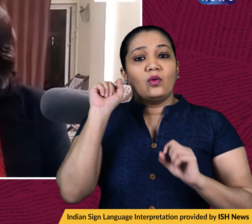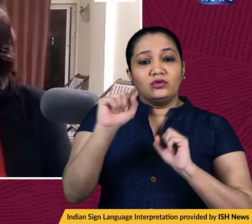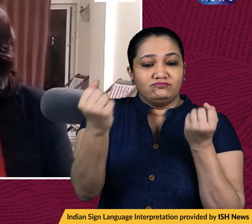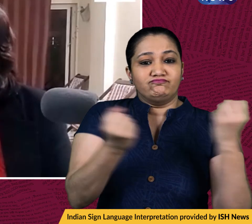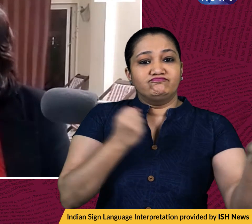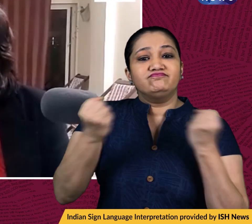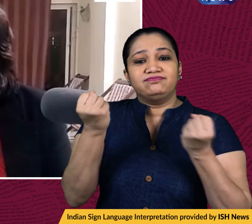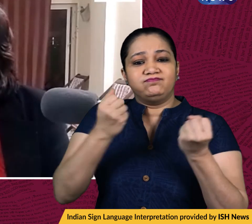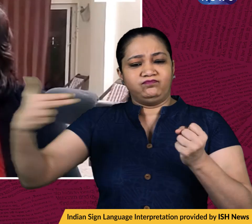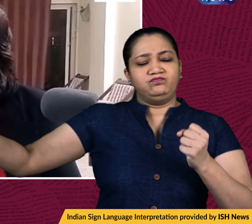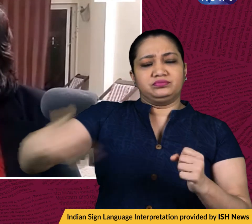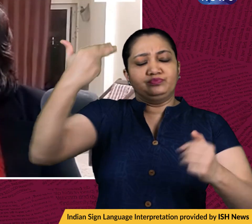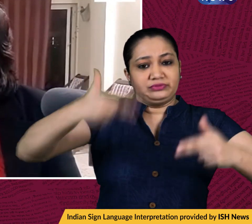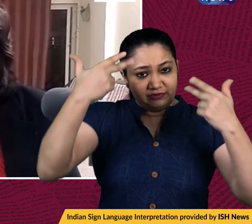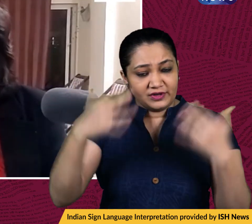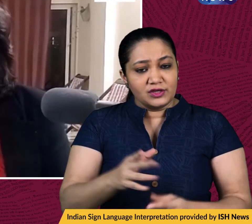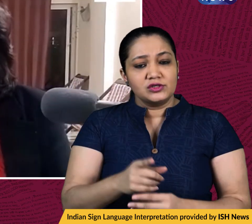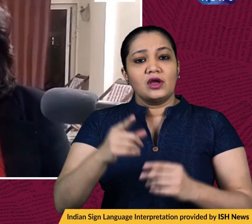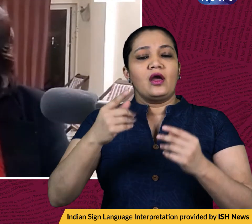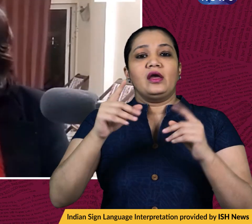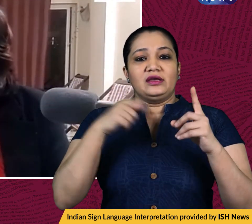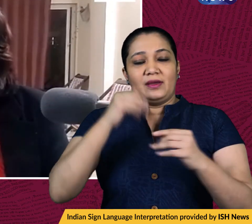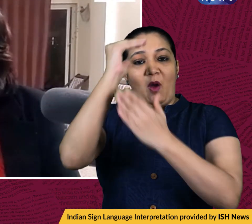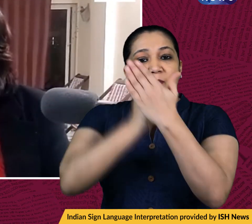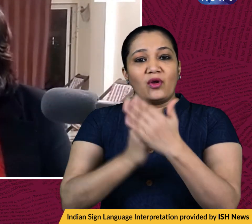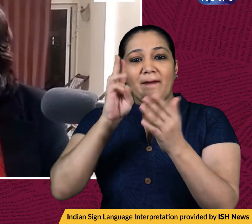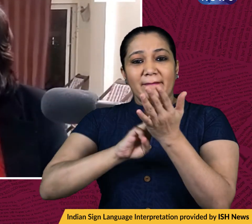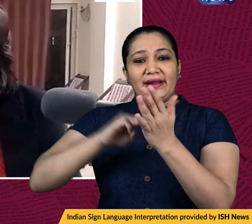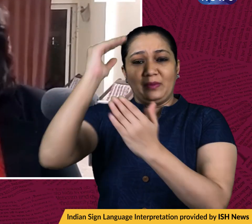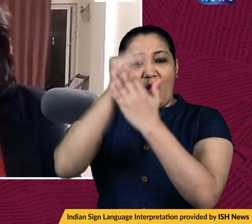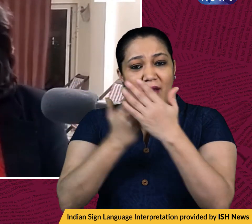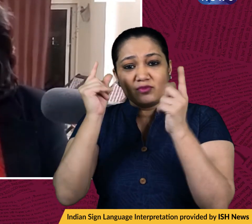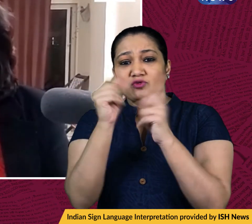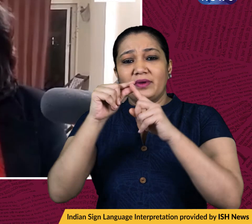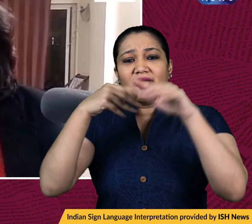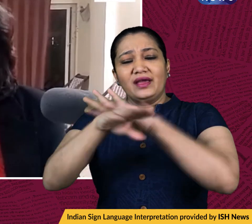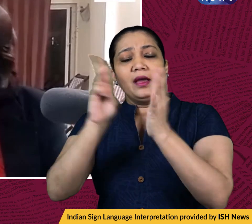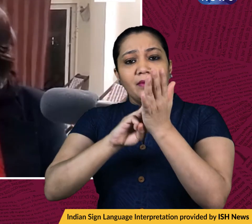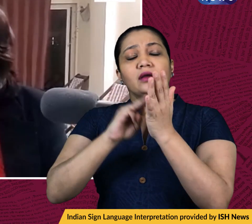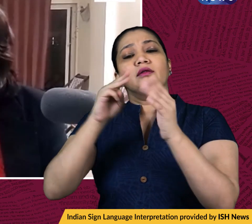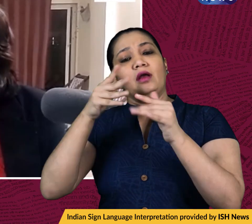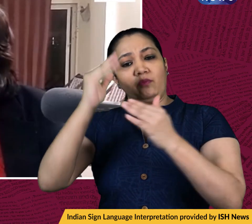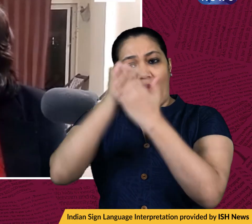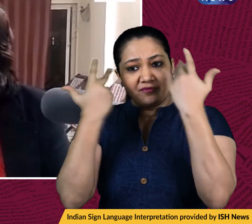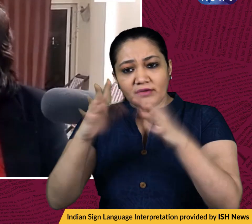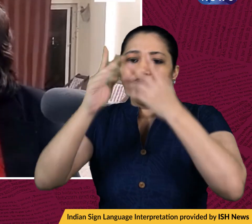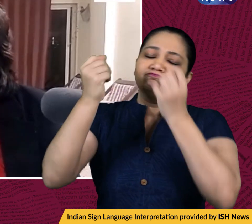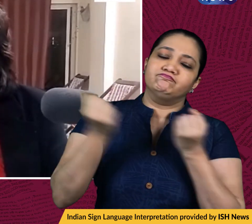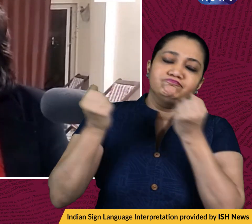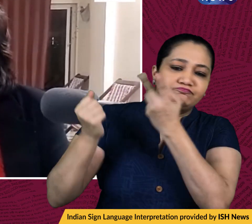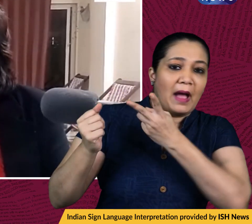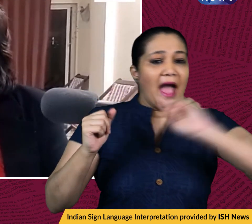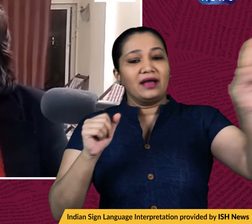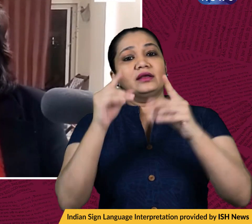have fired shots at his car when he was returning to Delhi after campaigning in Uttar Pradesh's Meerut. Now, no one